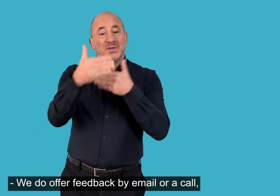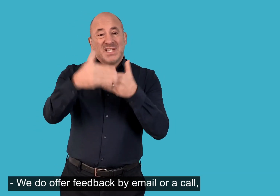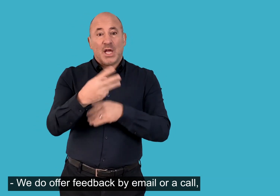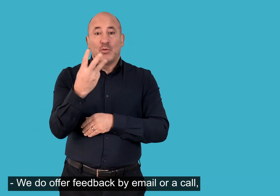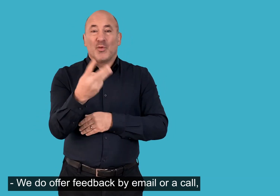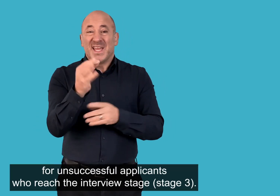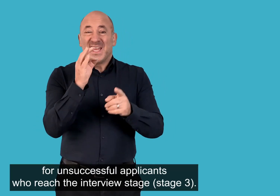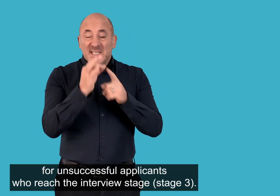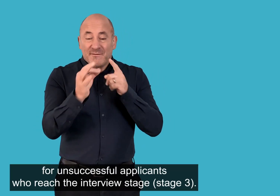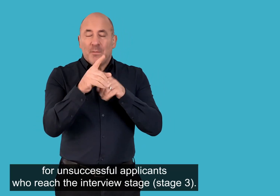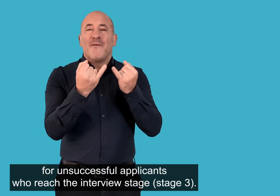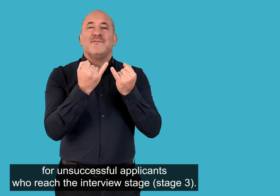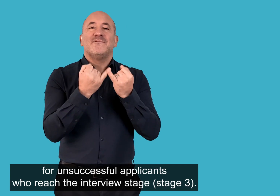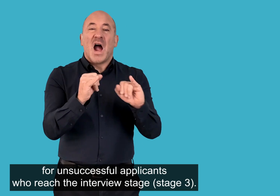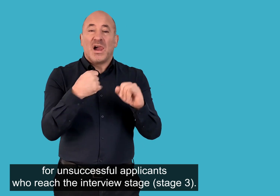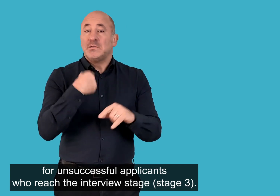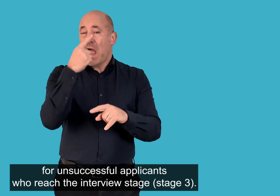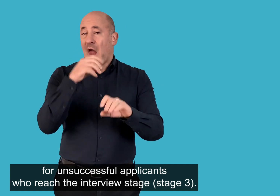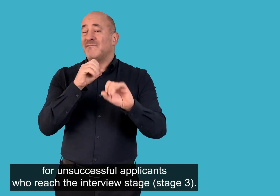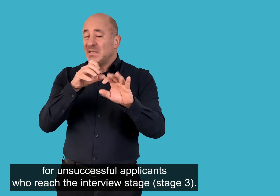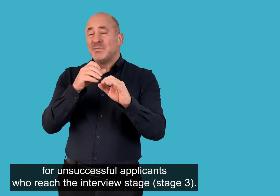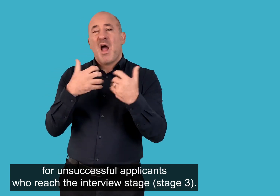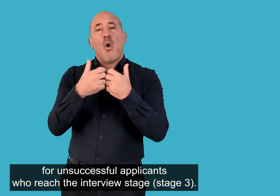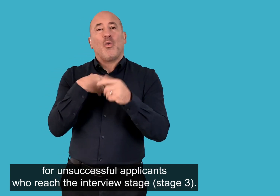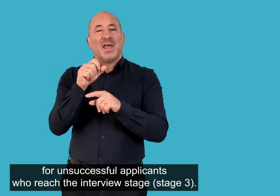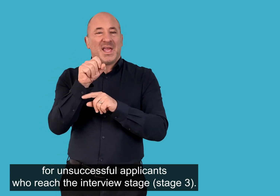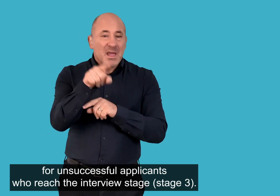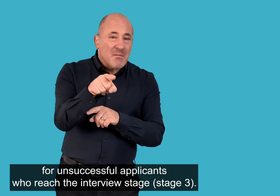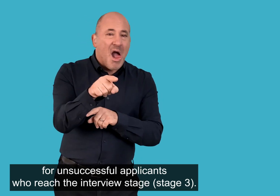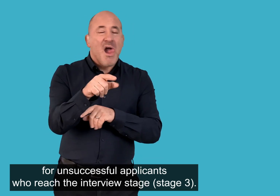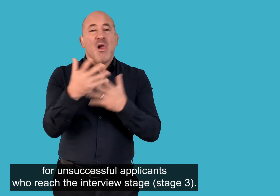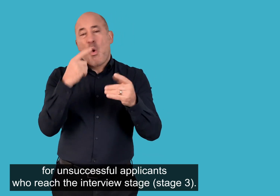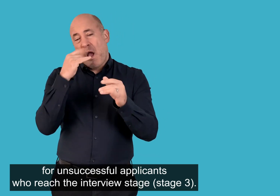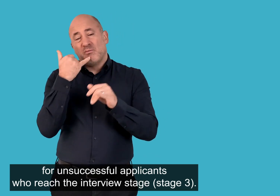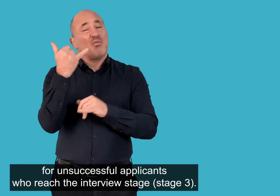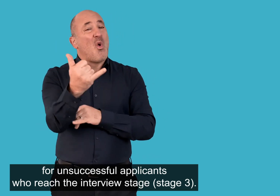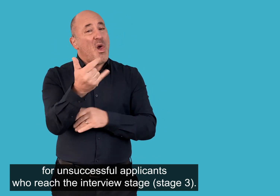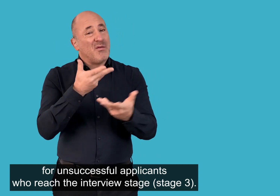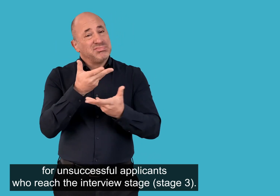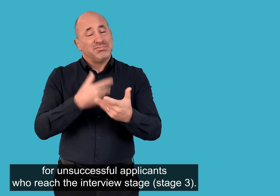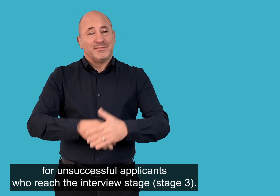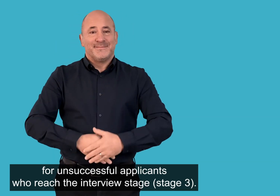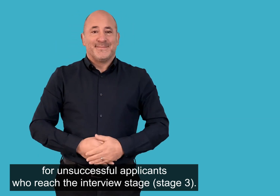call for unsuccessful applicants who reach the interview stage 3.